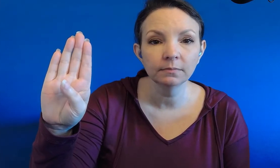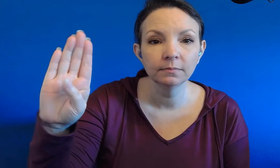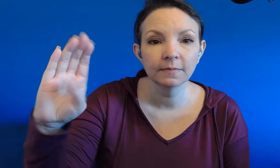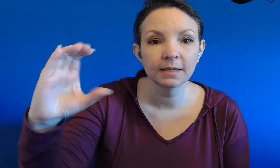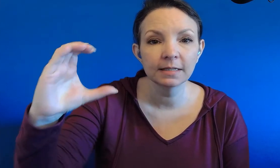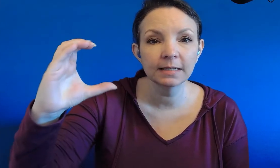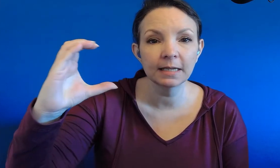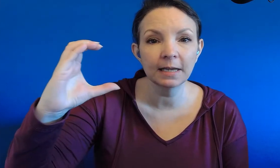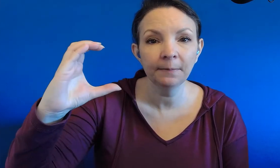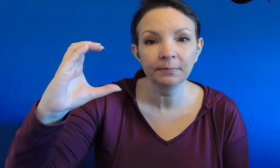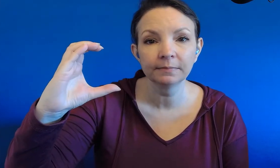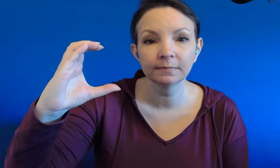C,